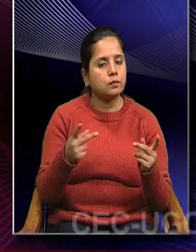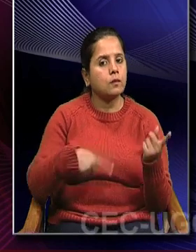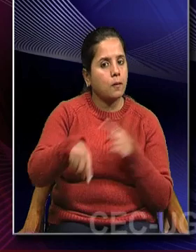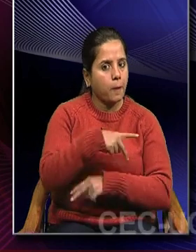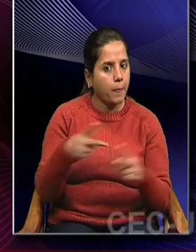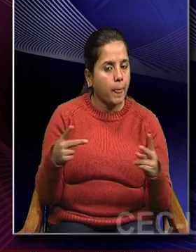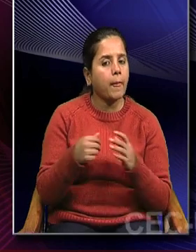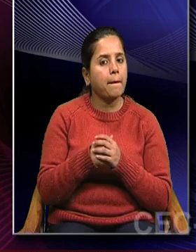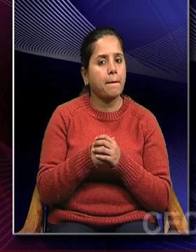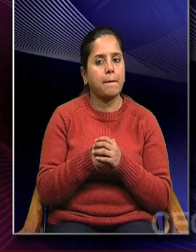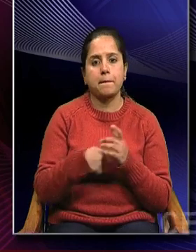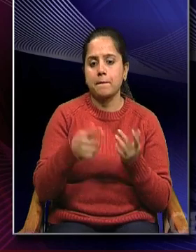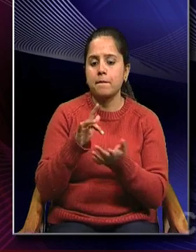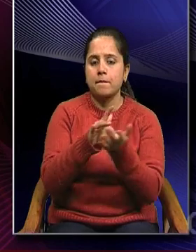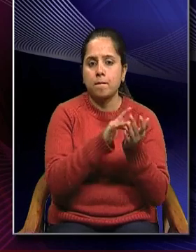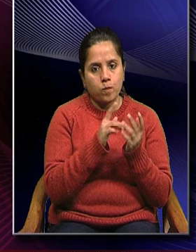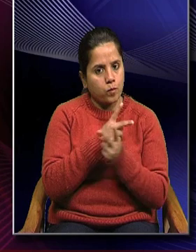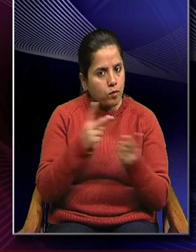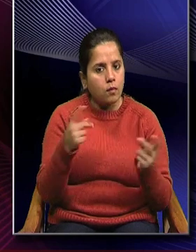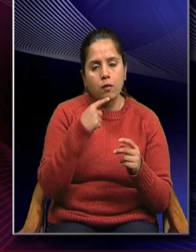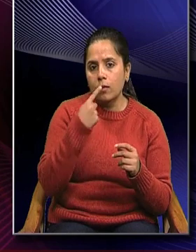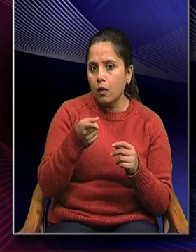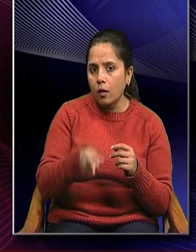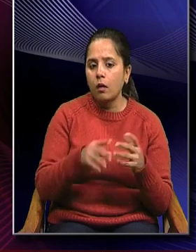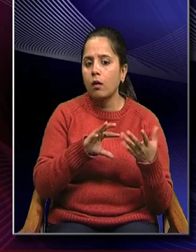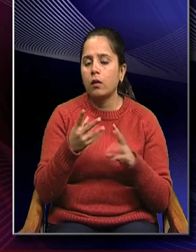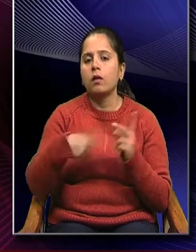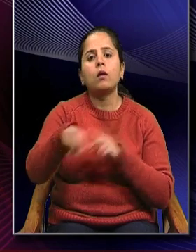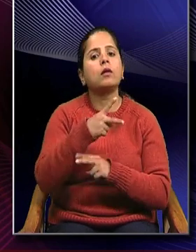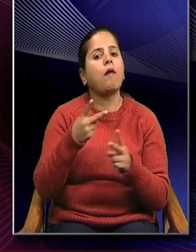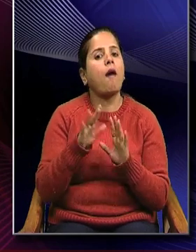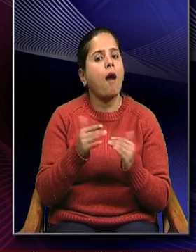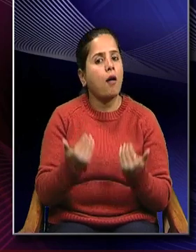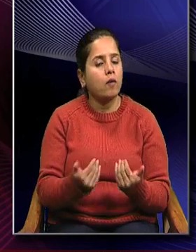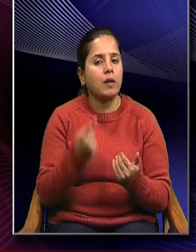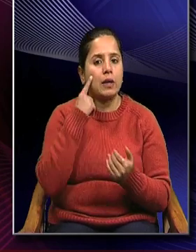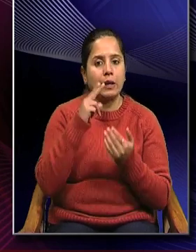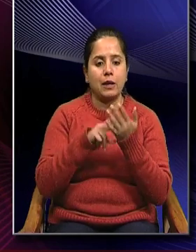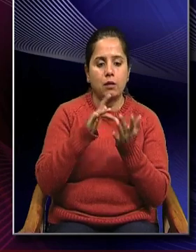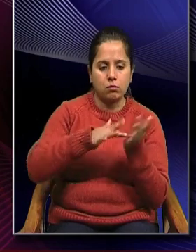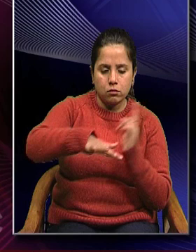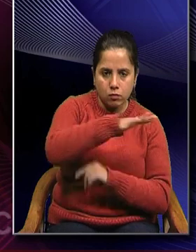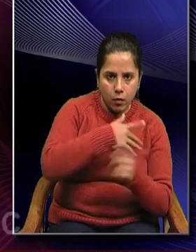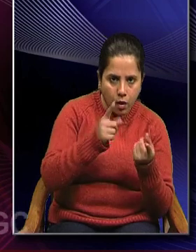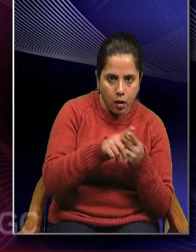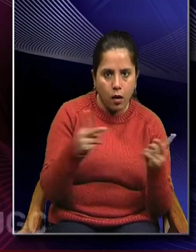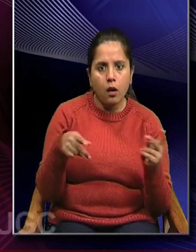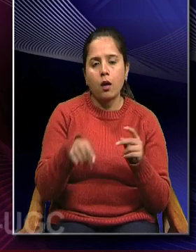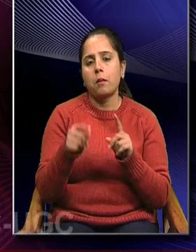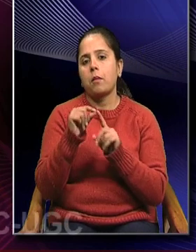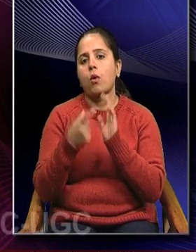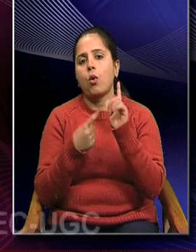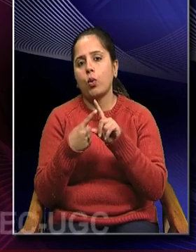to the areas in which the production was taking place. So from the interior regions, they were being connected to the port